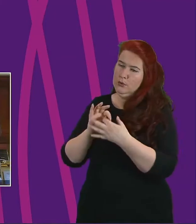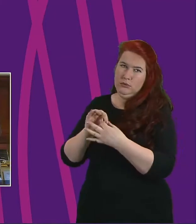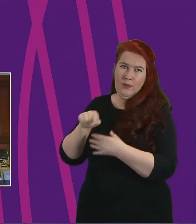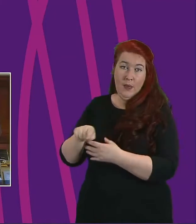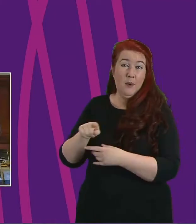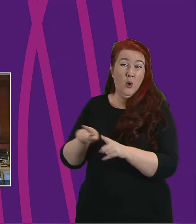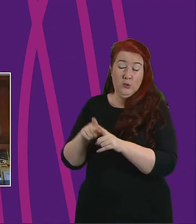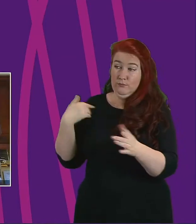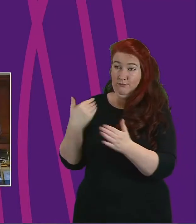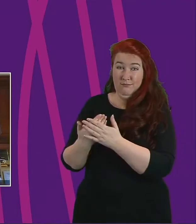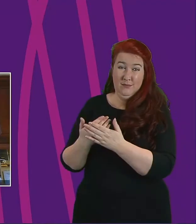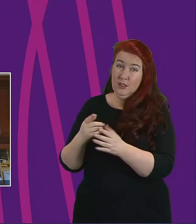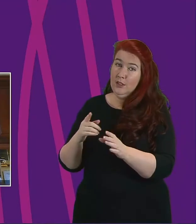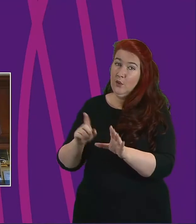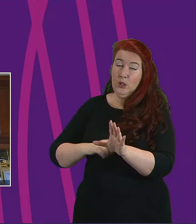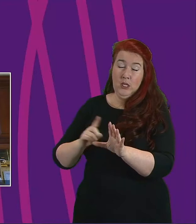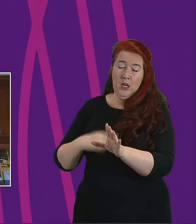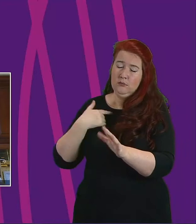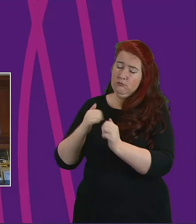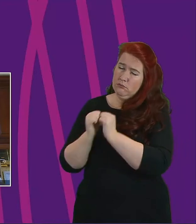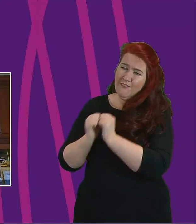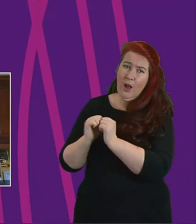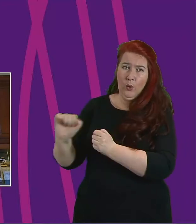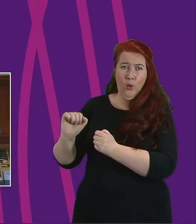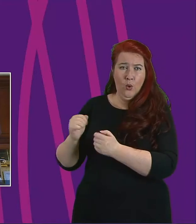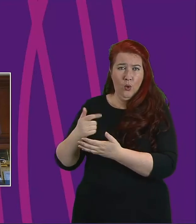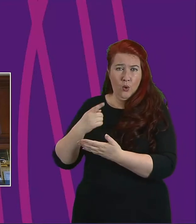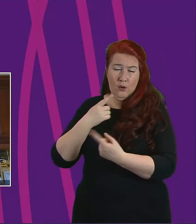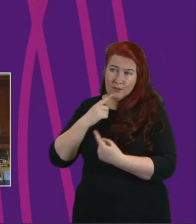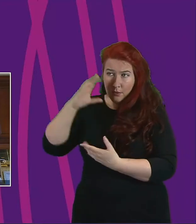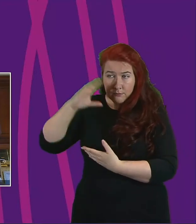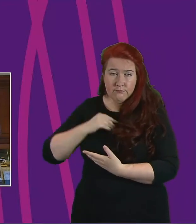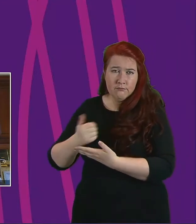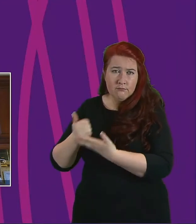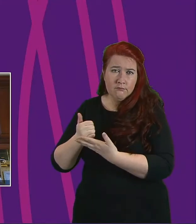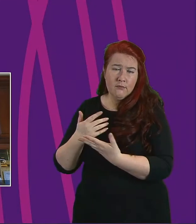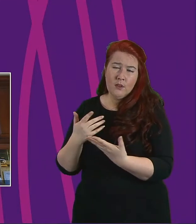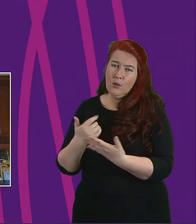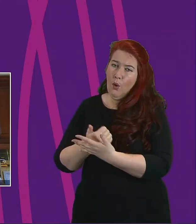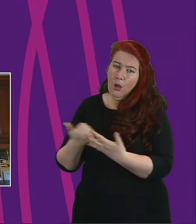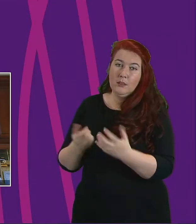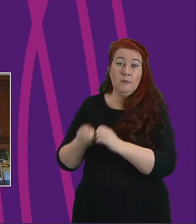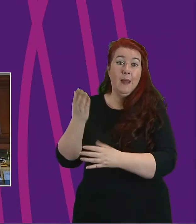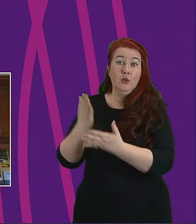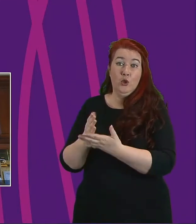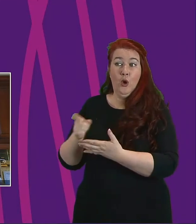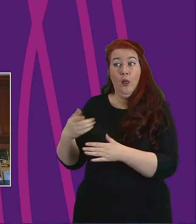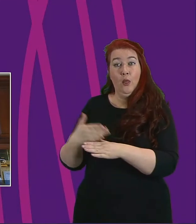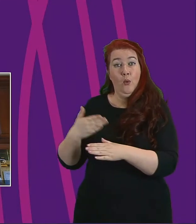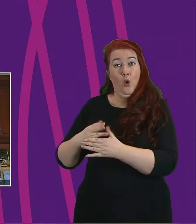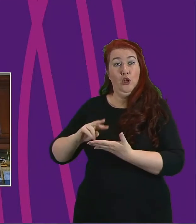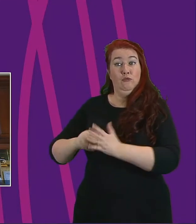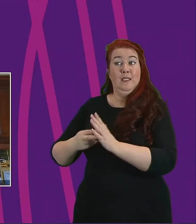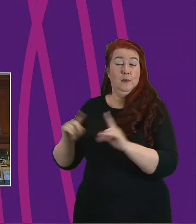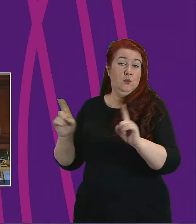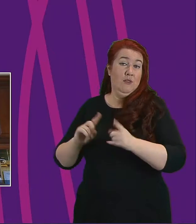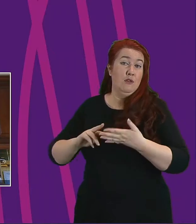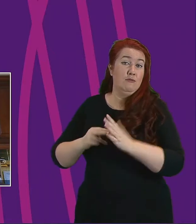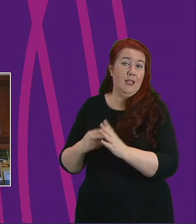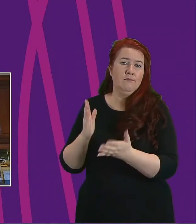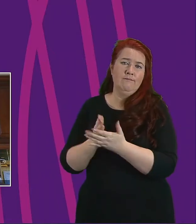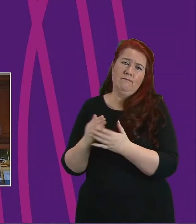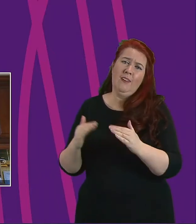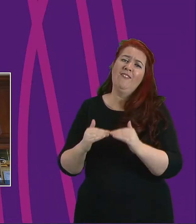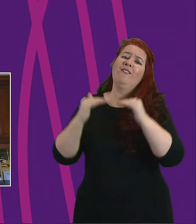valued their counsel and their involvement in ensuring that the work arrangements are fair to employees, and this